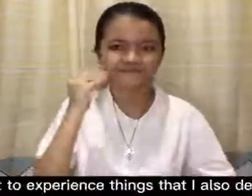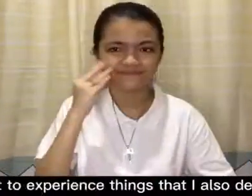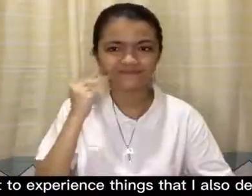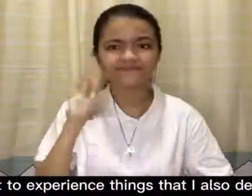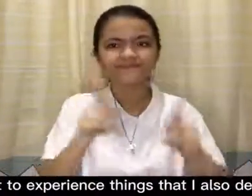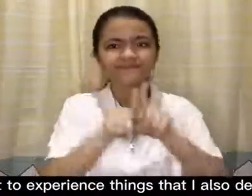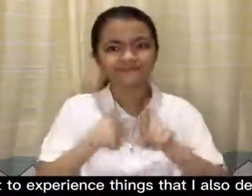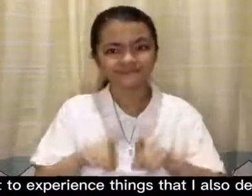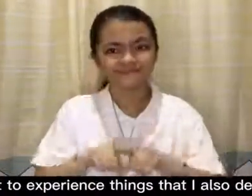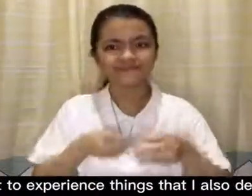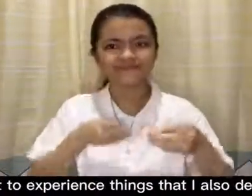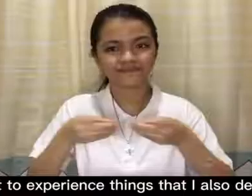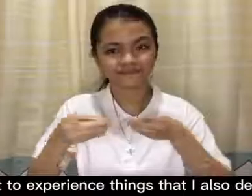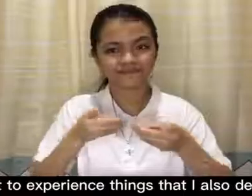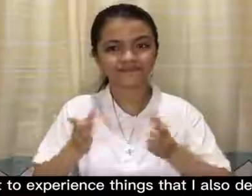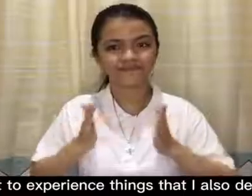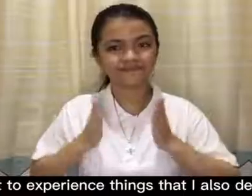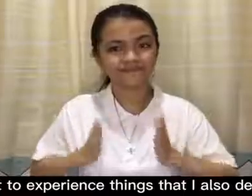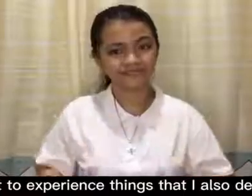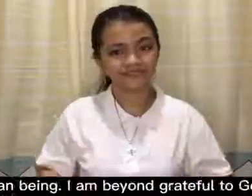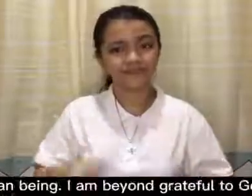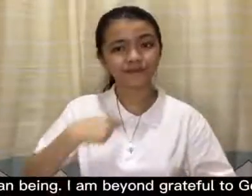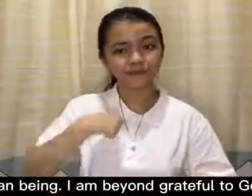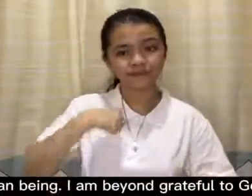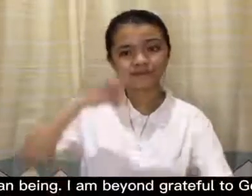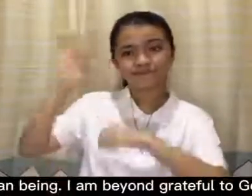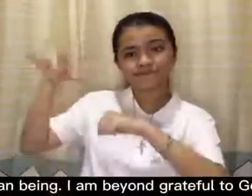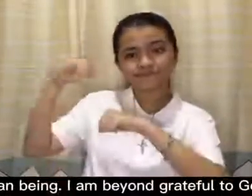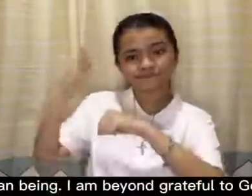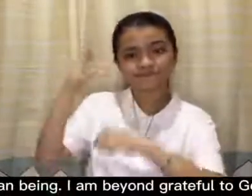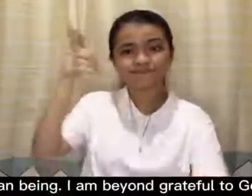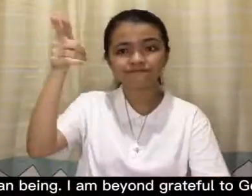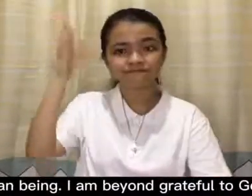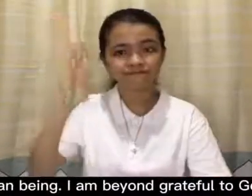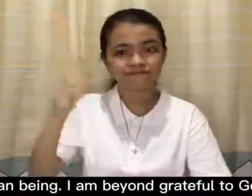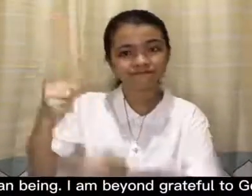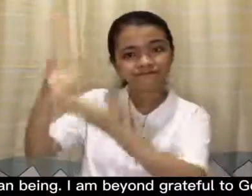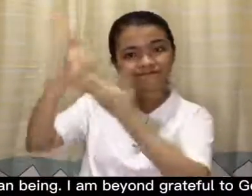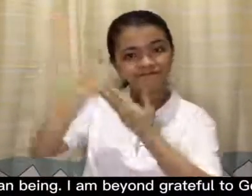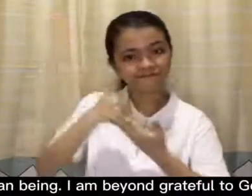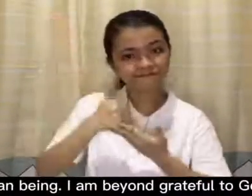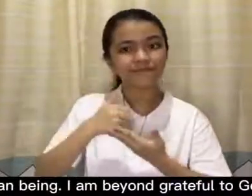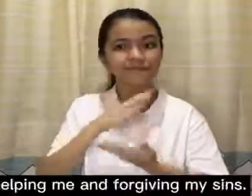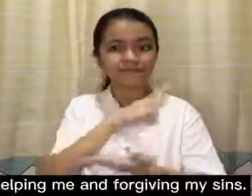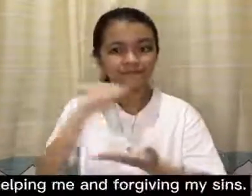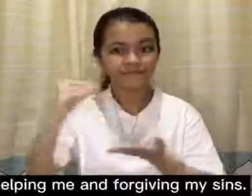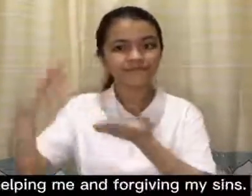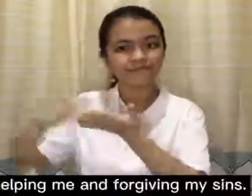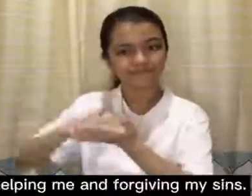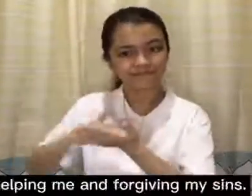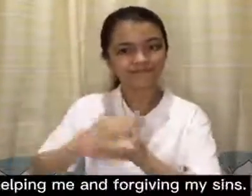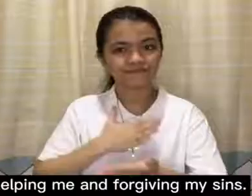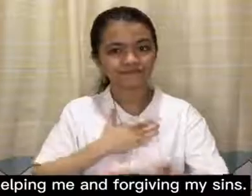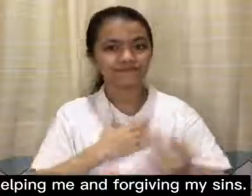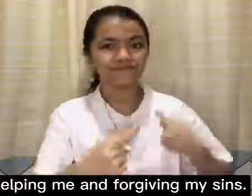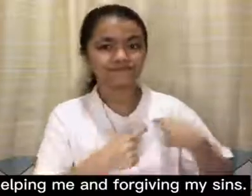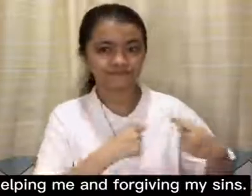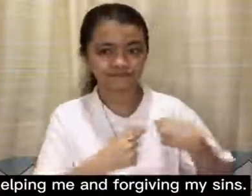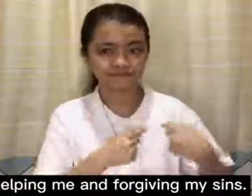On the power of your love I'm proud of your love